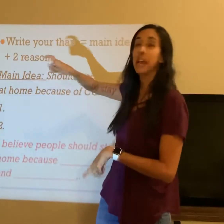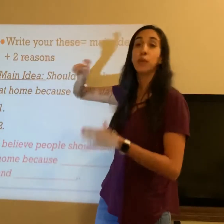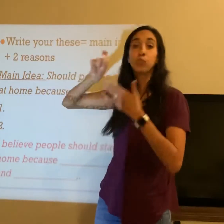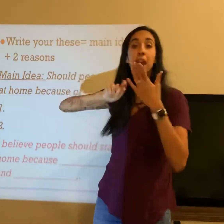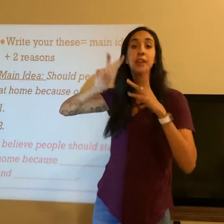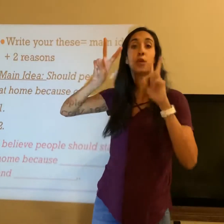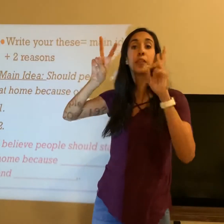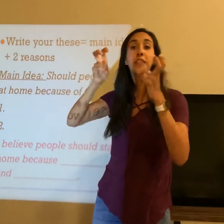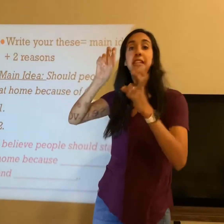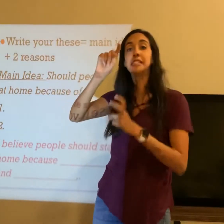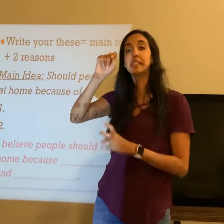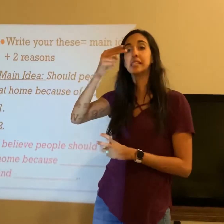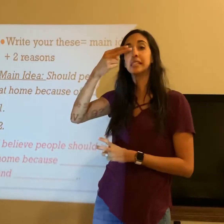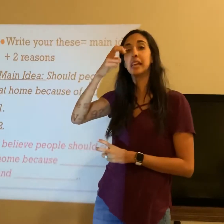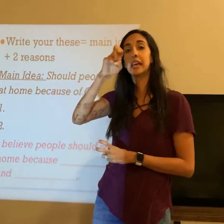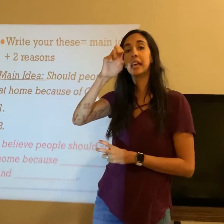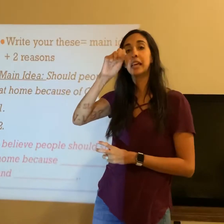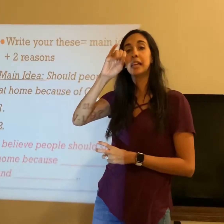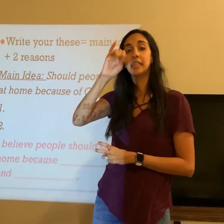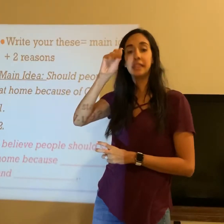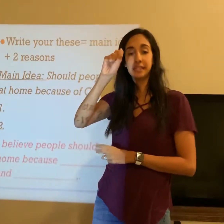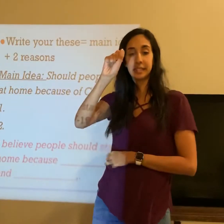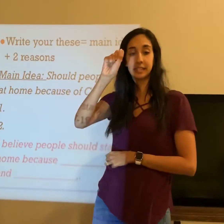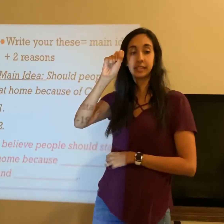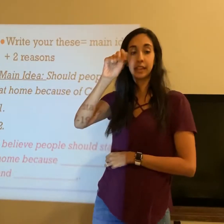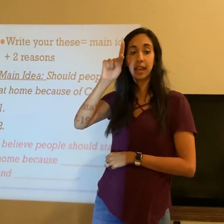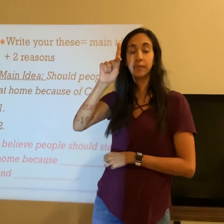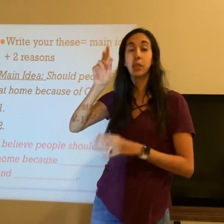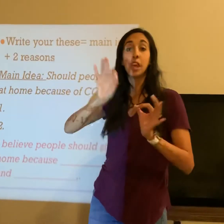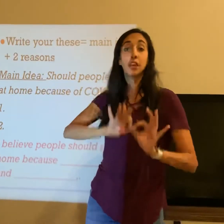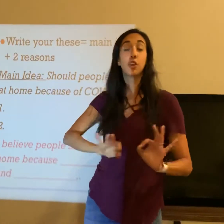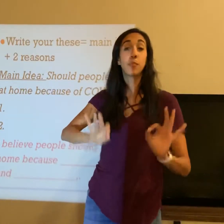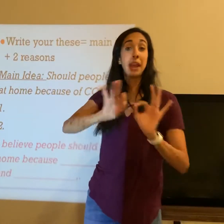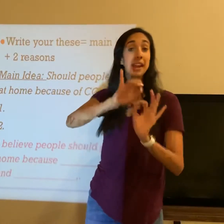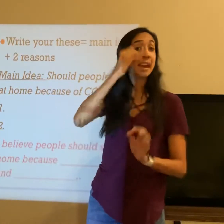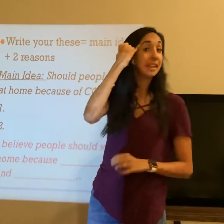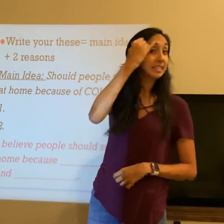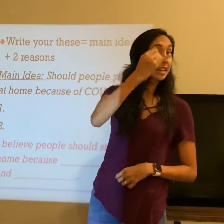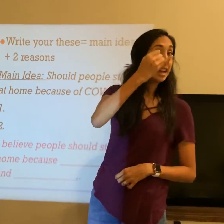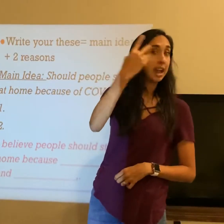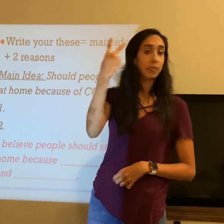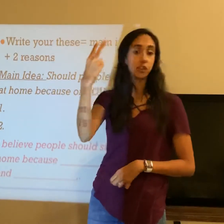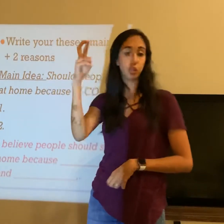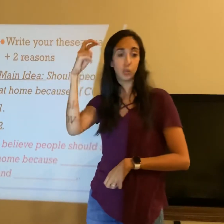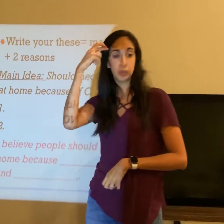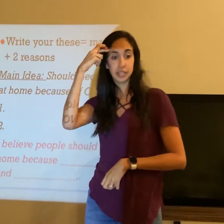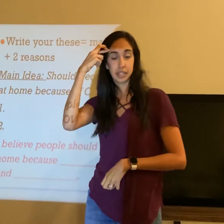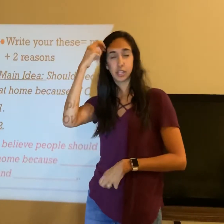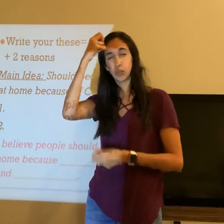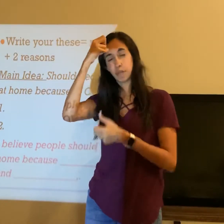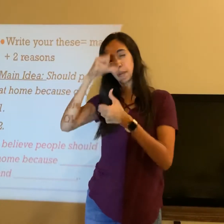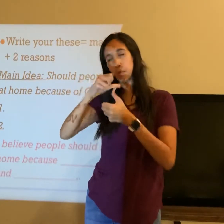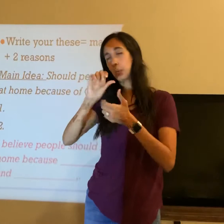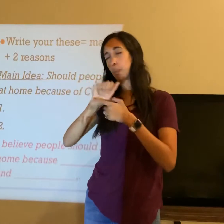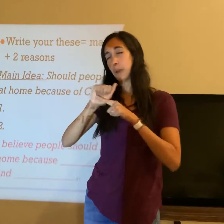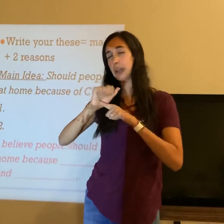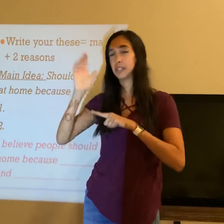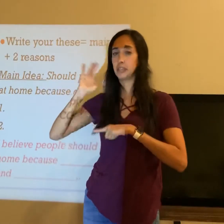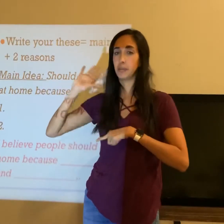say write your thesis. Thesis, okay? Your main idea and the 2 reasons. So remember we were practicing before